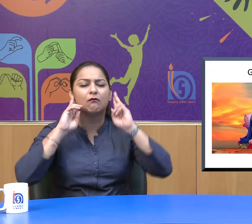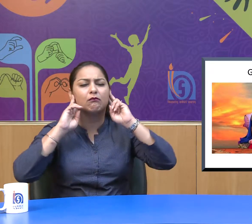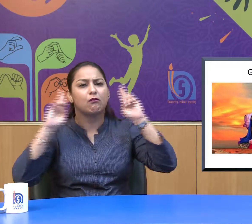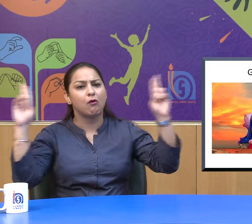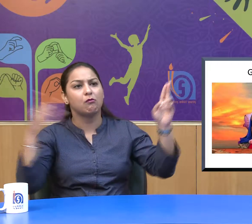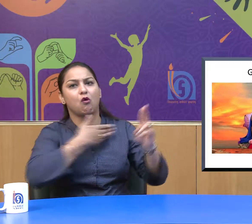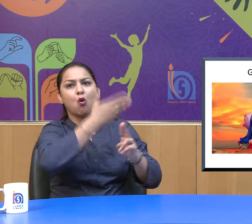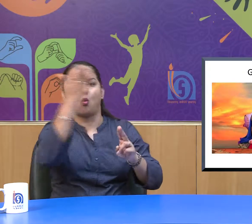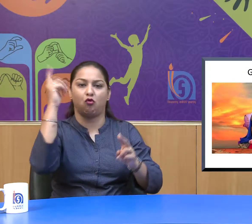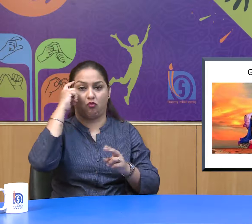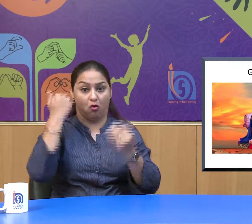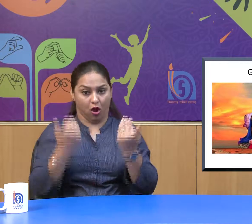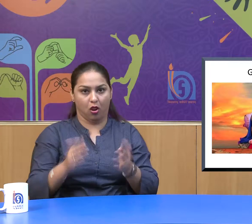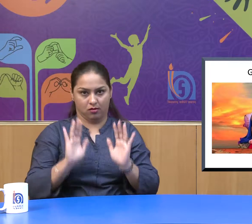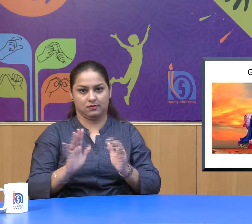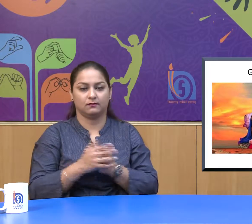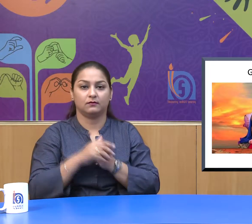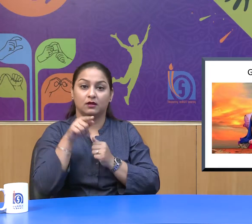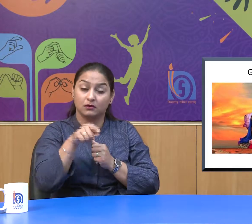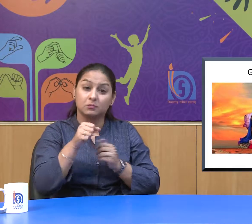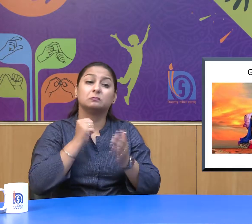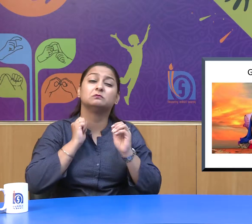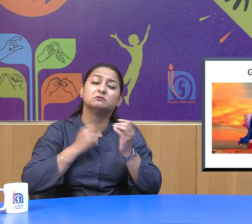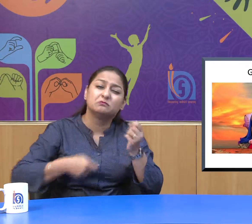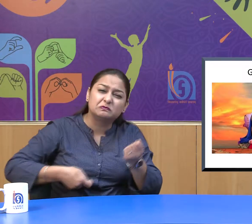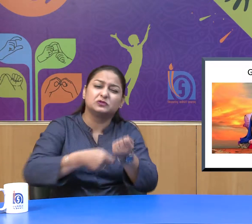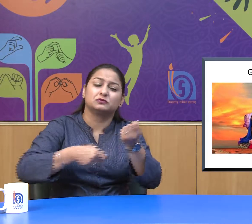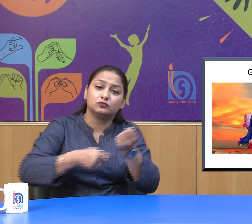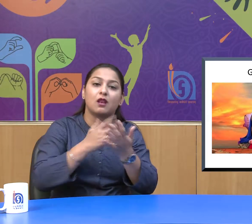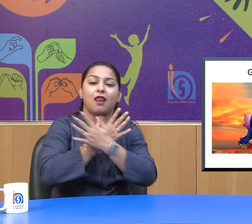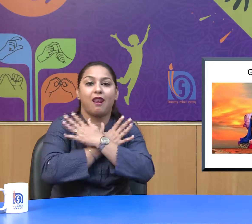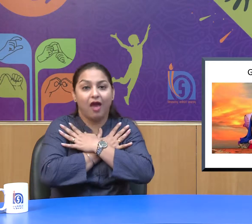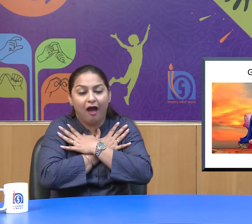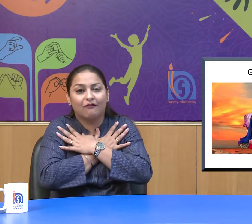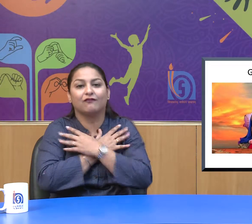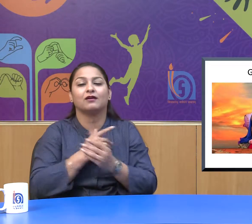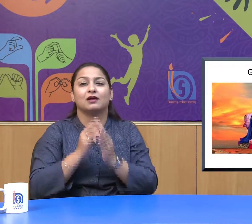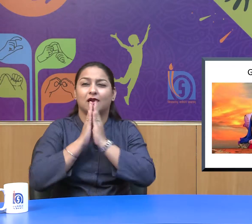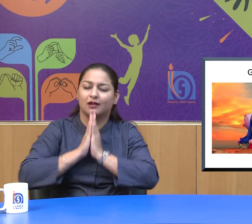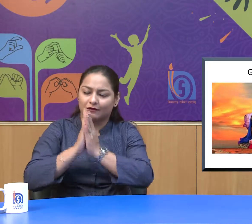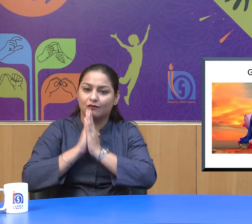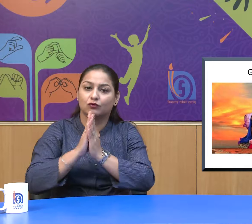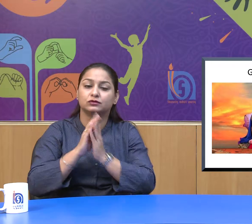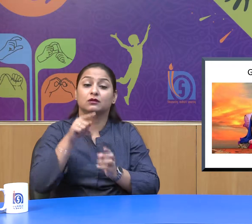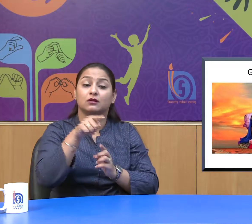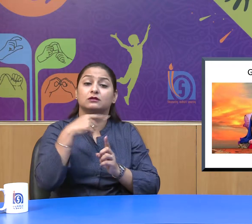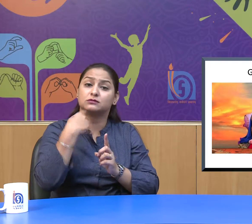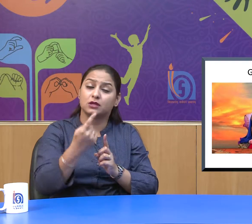today. He emphasized love and devotion for the one and only